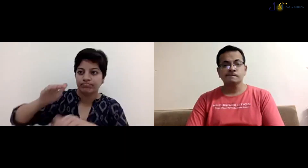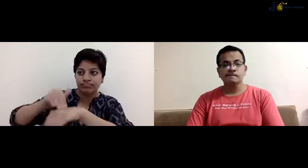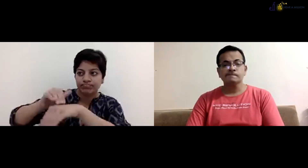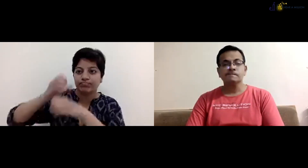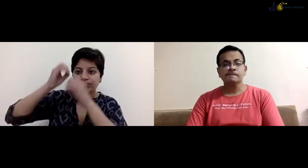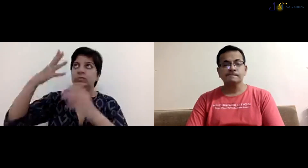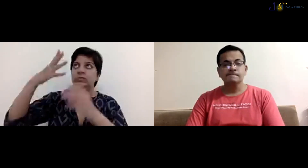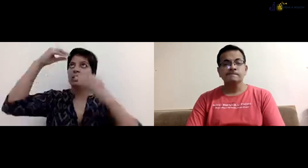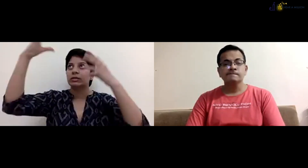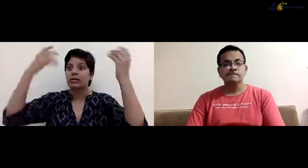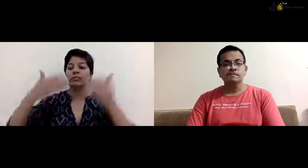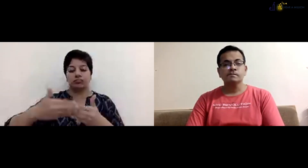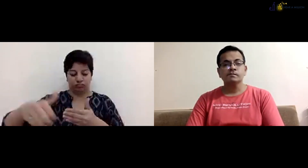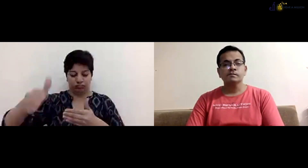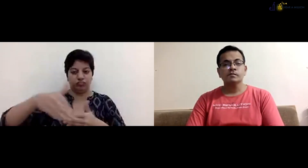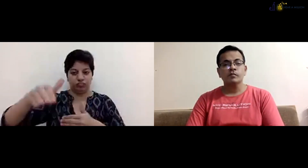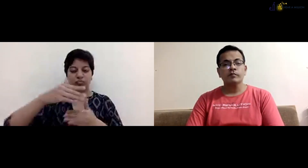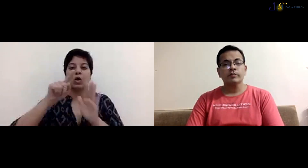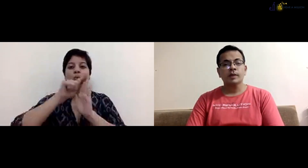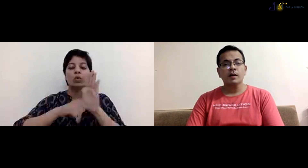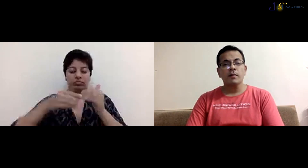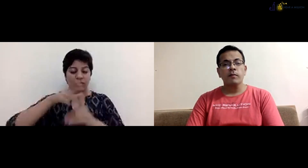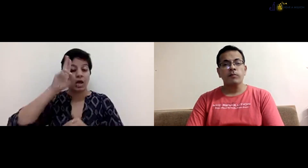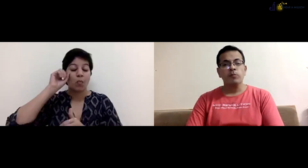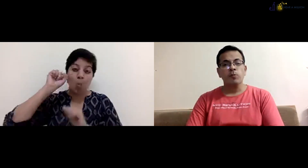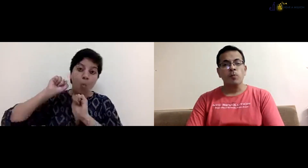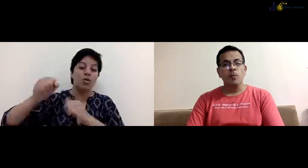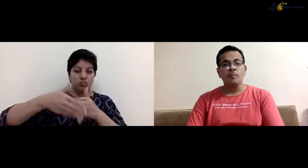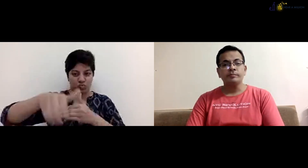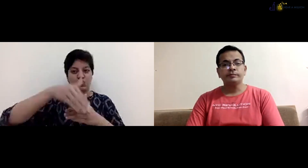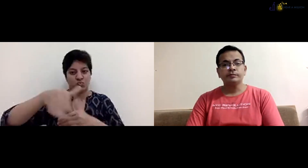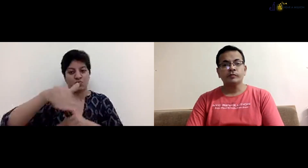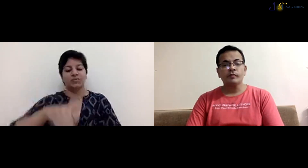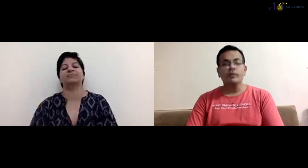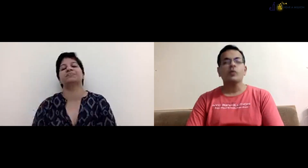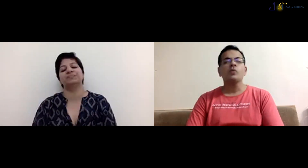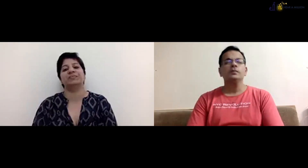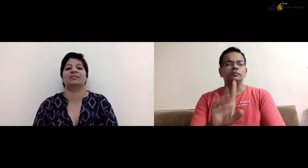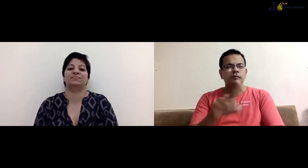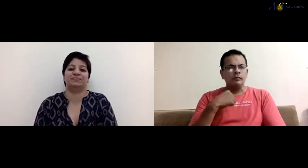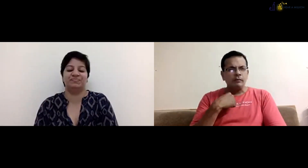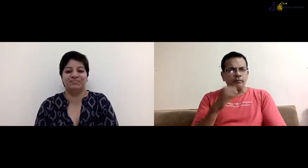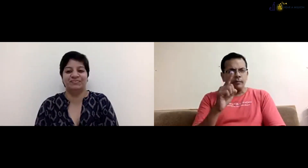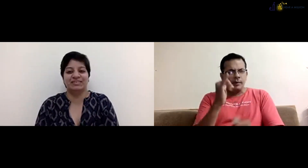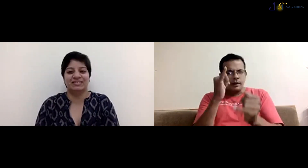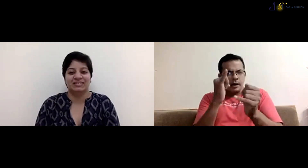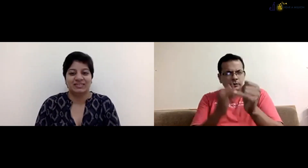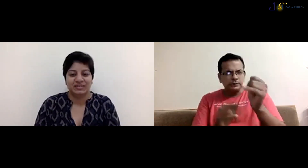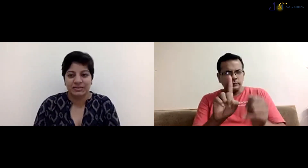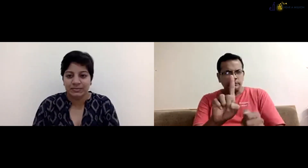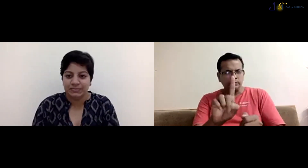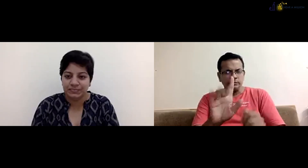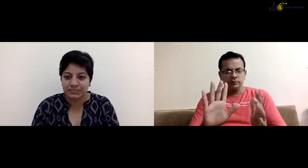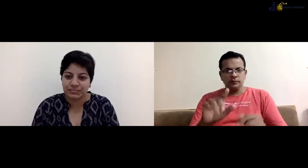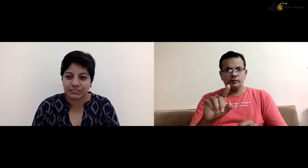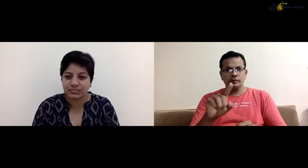would know about the deaf people who have the low vision and the people who have the Usher syndrome. So yeah, we will be explaining about this thing also to